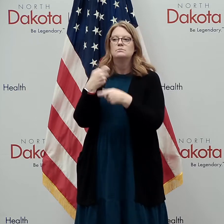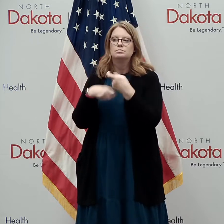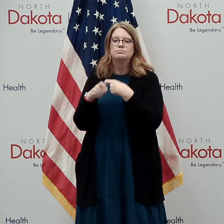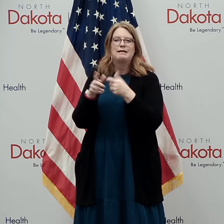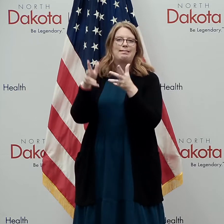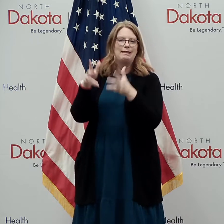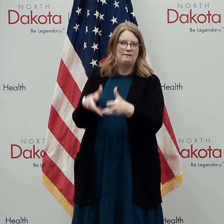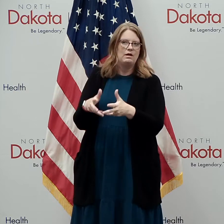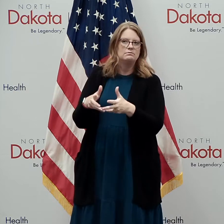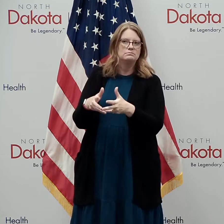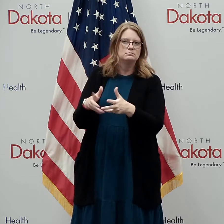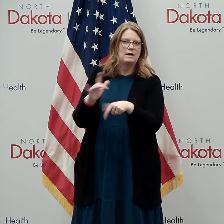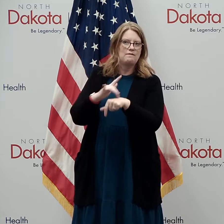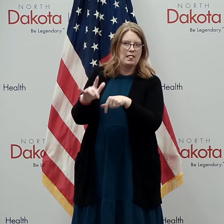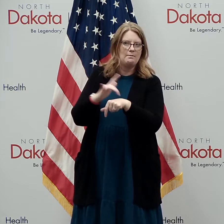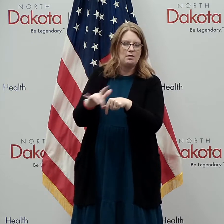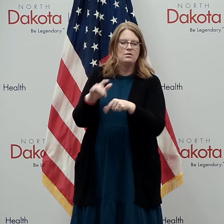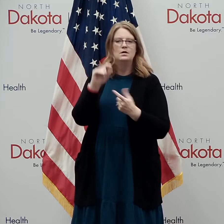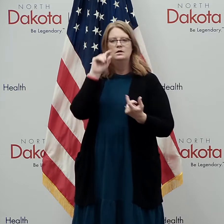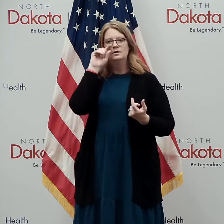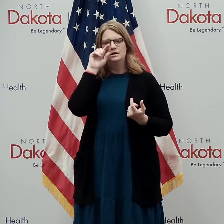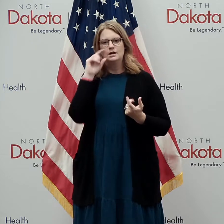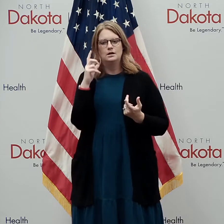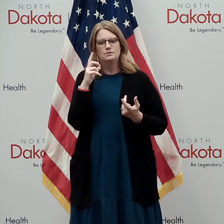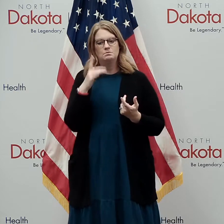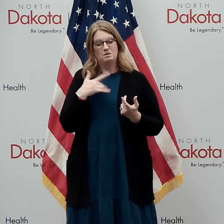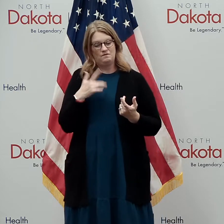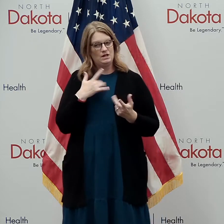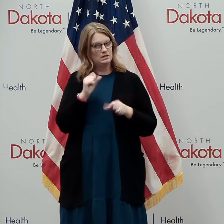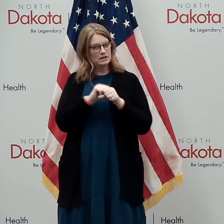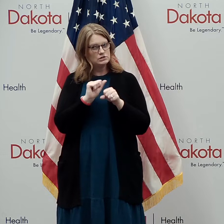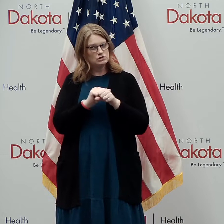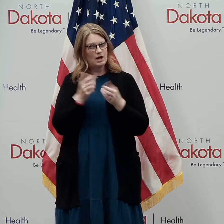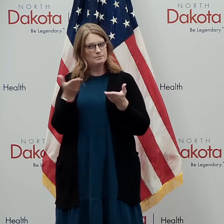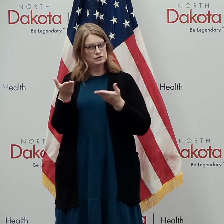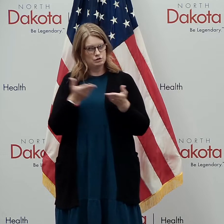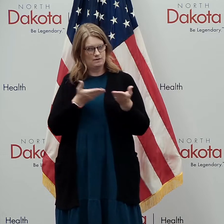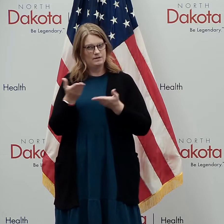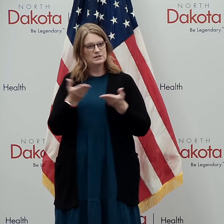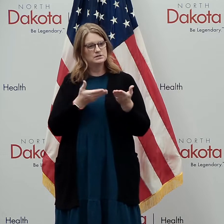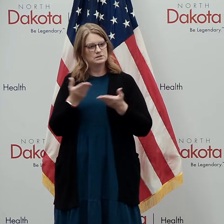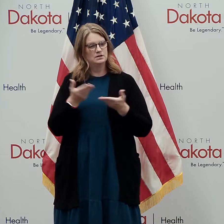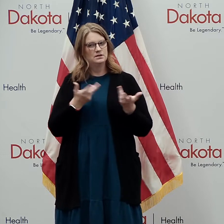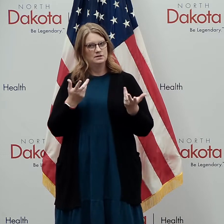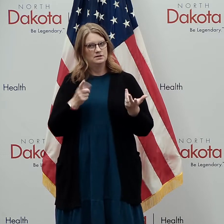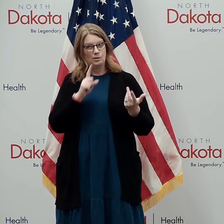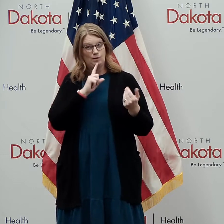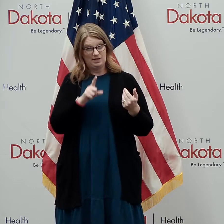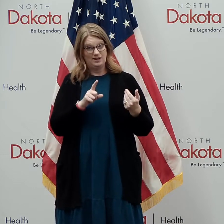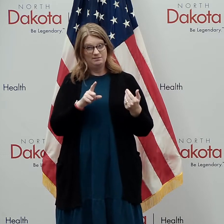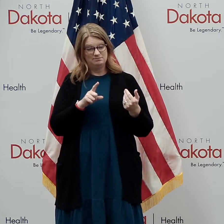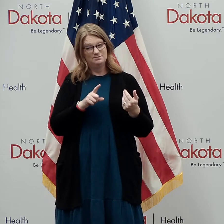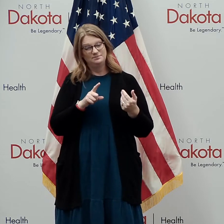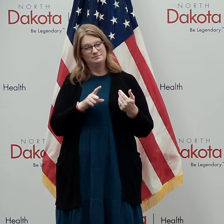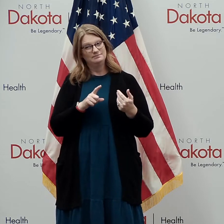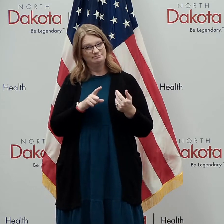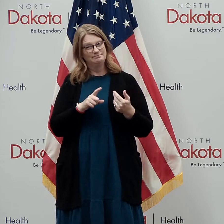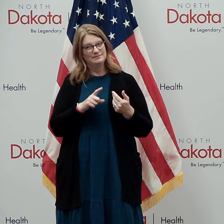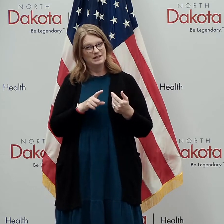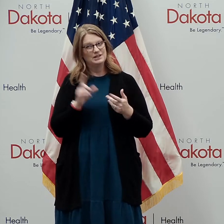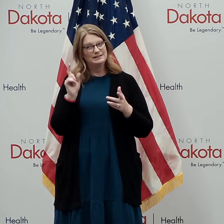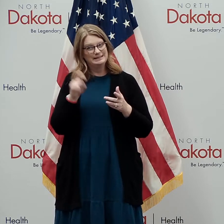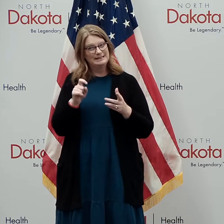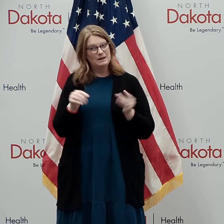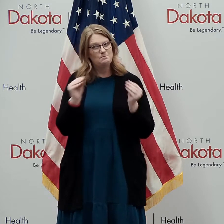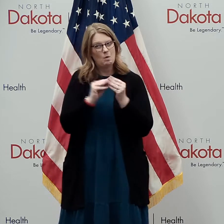leave the posting out there. We do believe that the job service underestimates the jobs available in North Dakota. Prior to